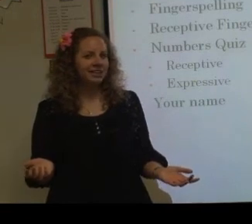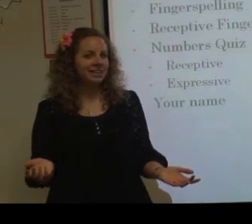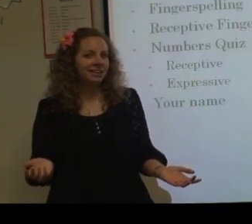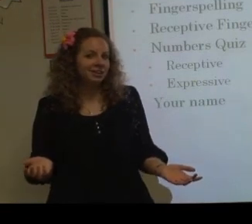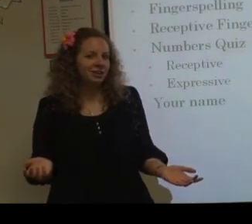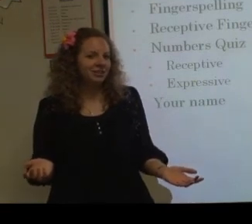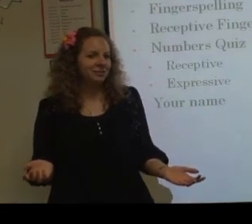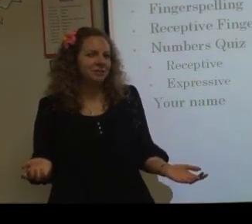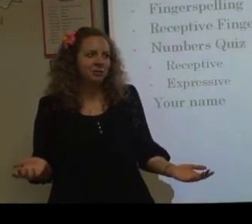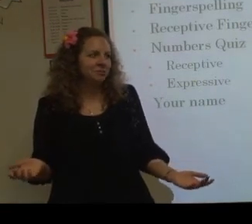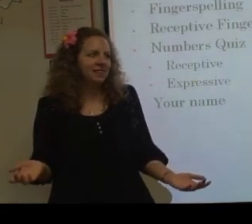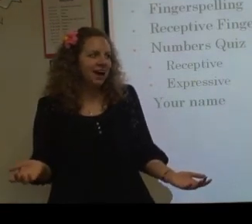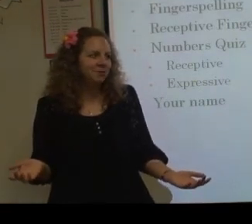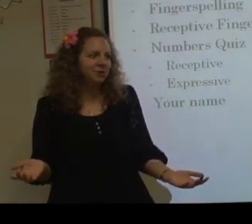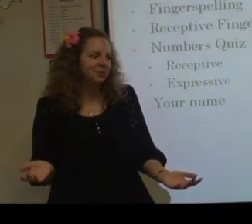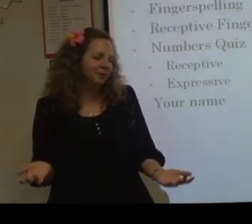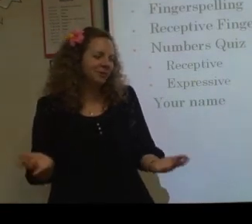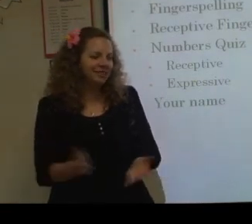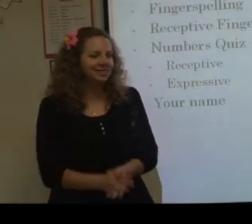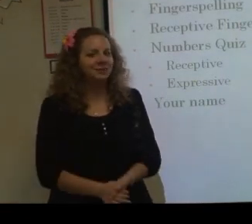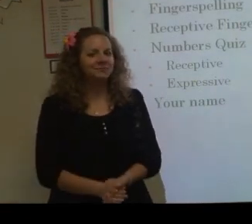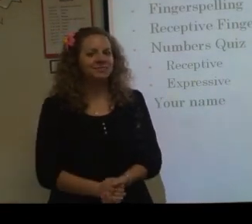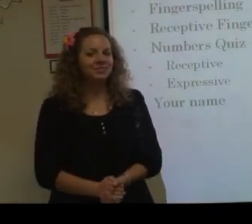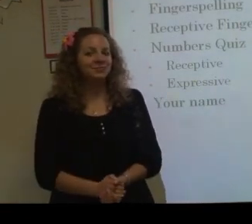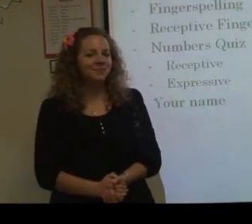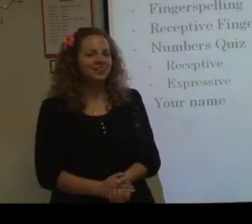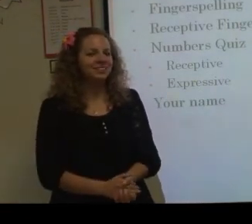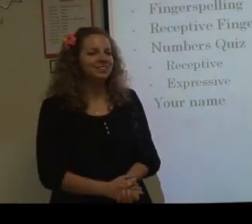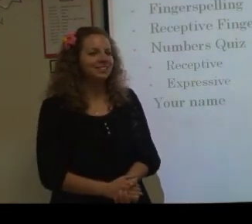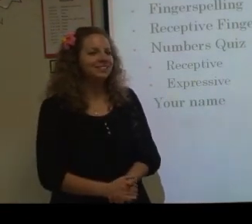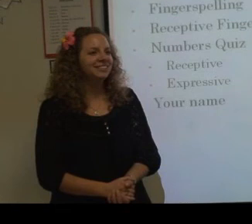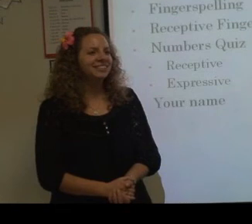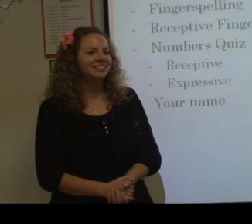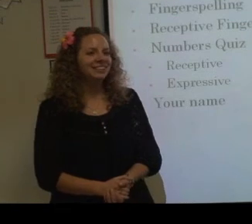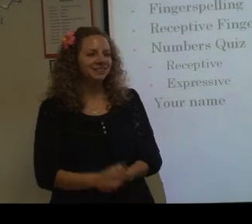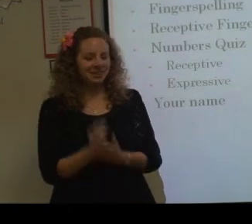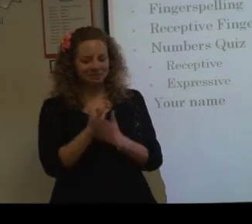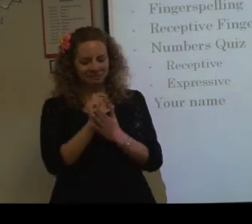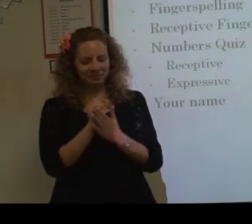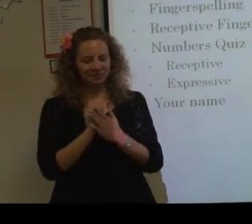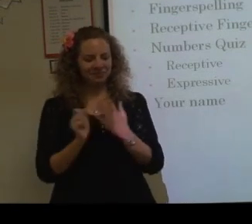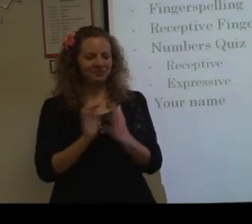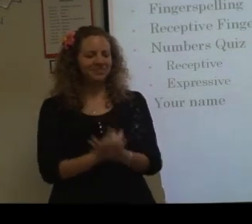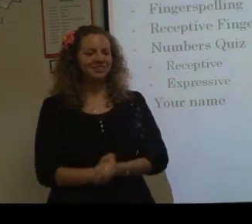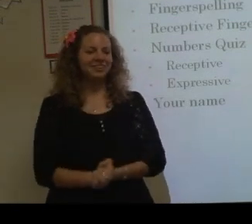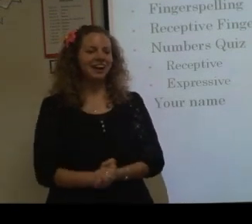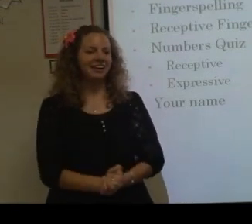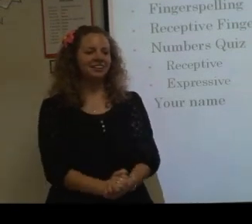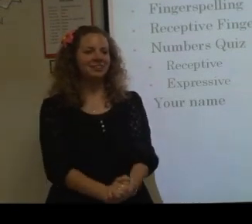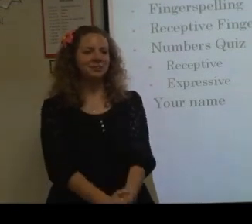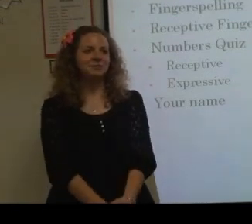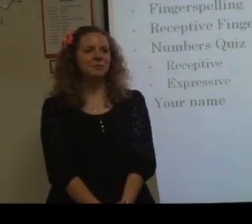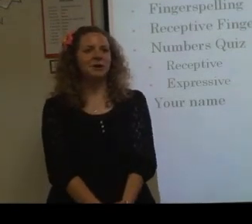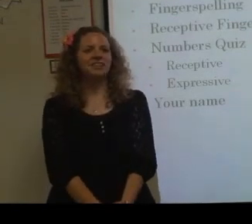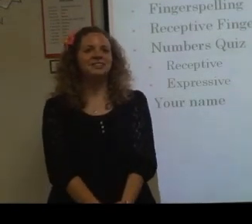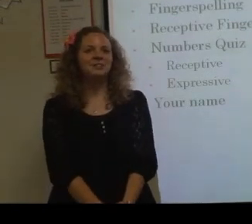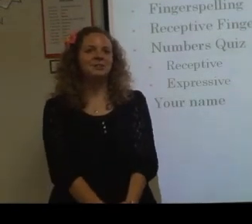like in English, like if somebody told me that, I wouldn't know what it was, so. It's good practice. Pencil out. Yeah, we're like, okay, let's do one more. Let's do.